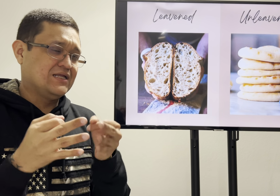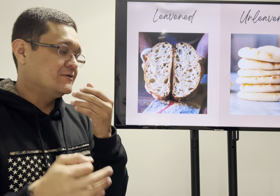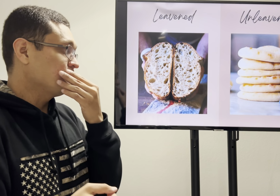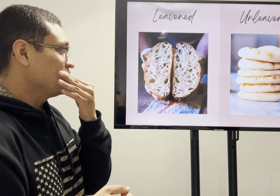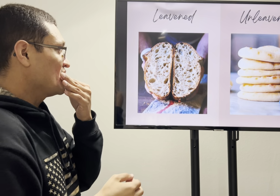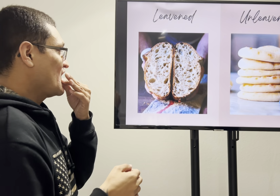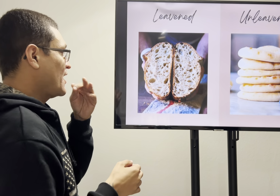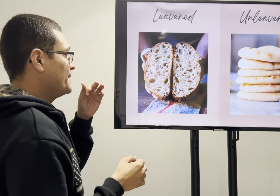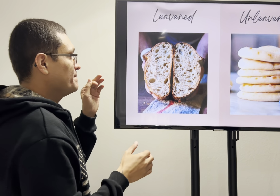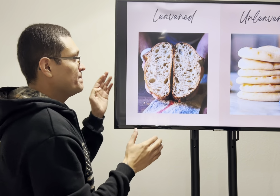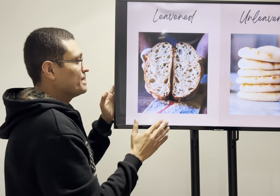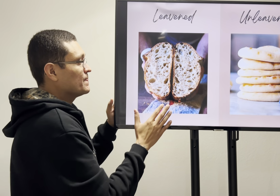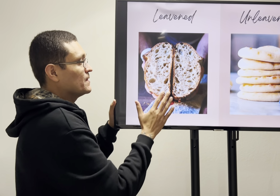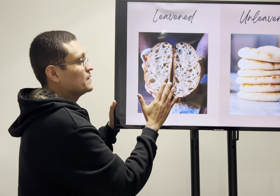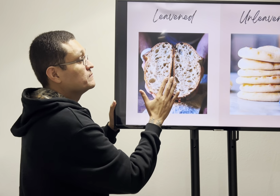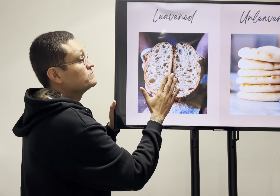Now, I'll explain this picture.